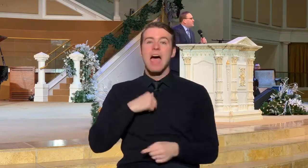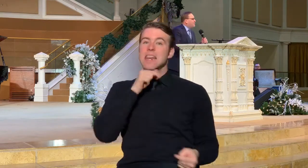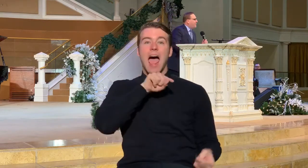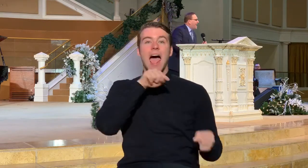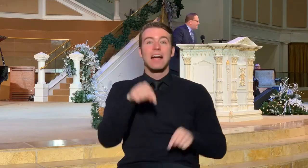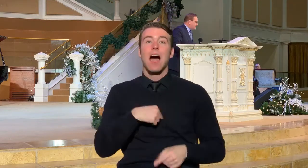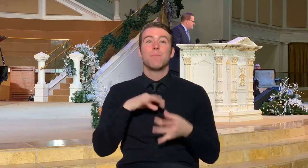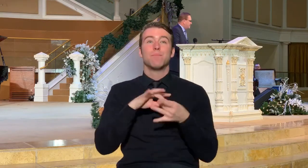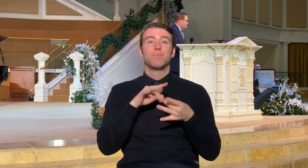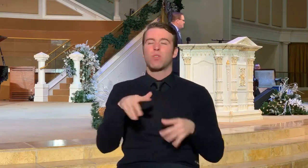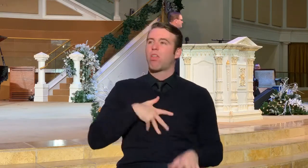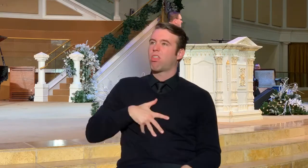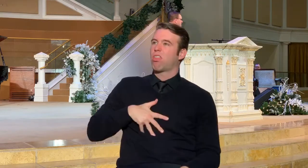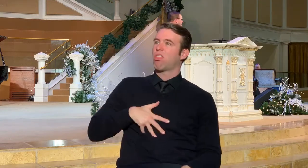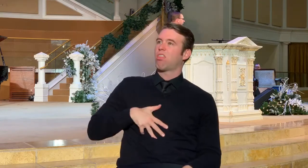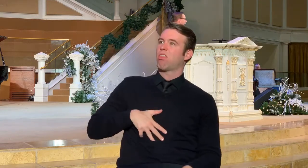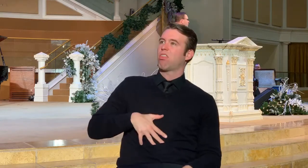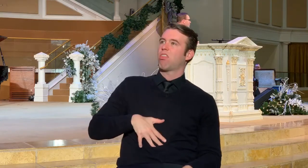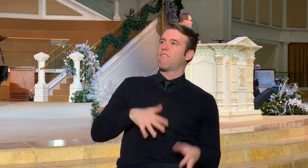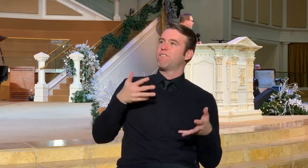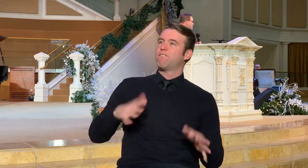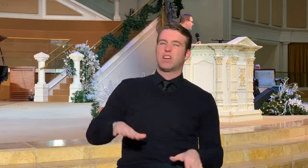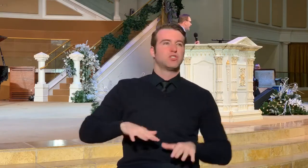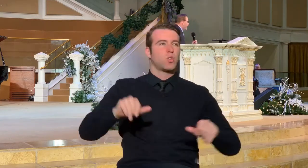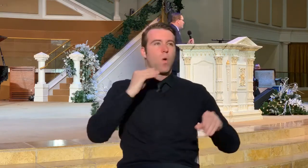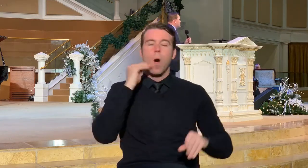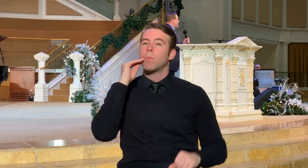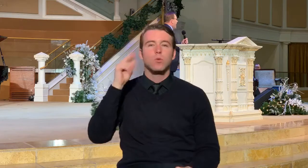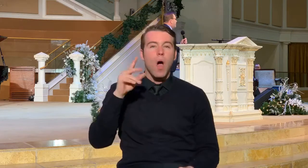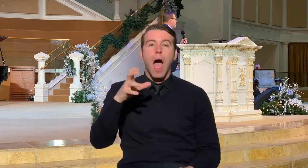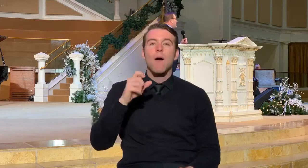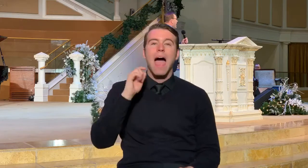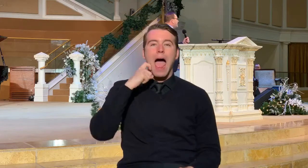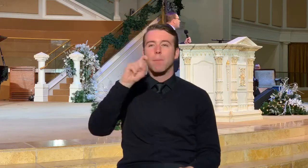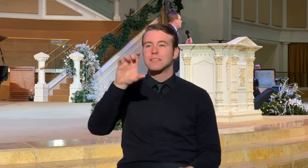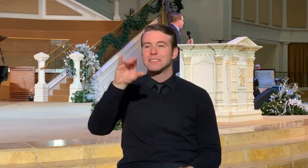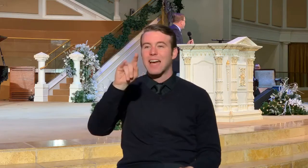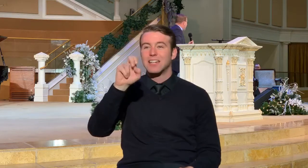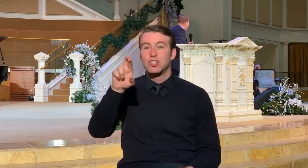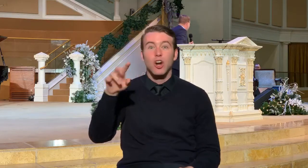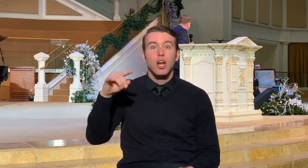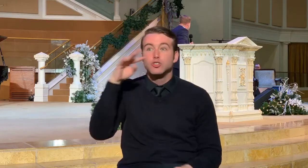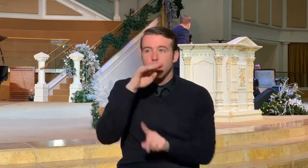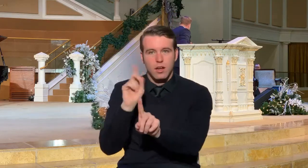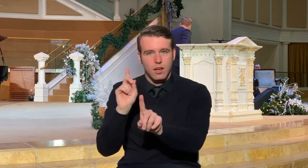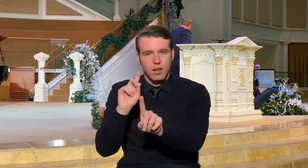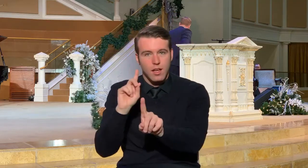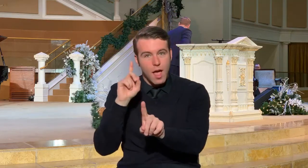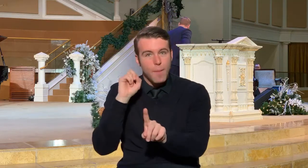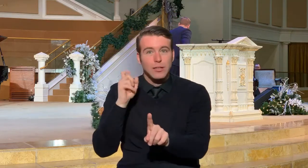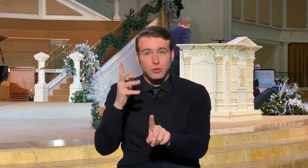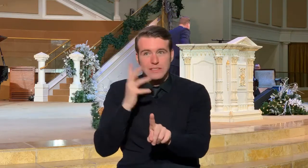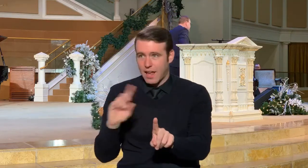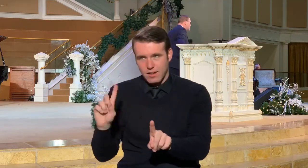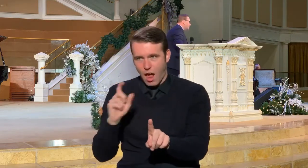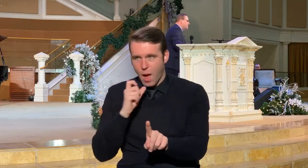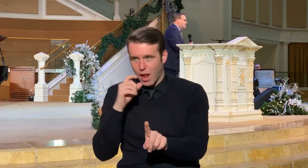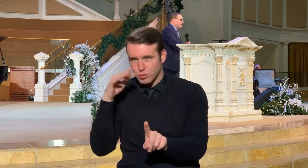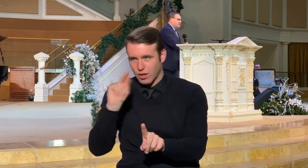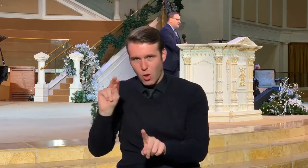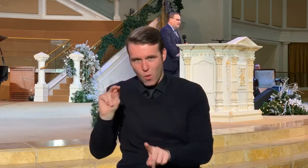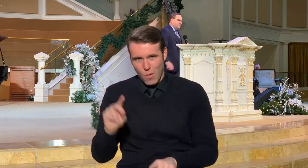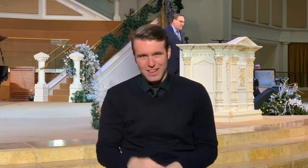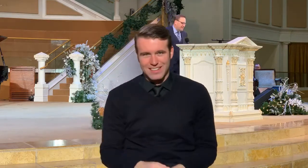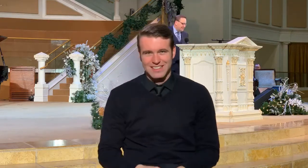leave you depressed. I want you to drink apple cider and not go get drunk because you're so sad.